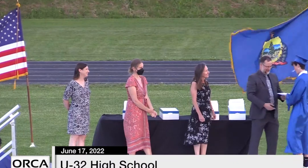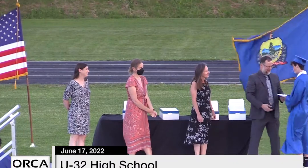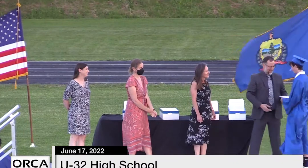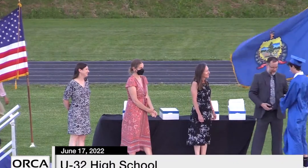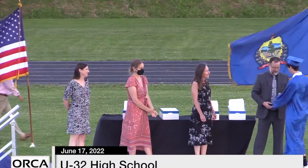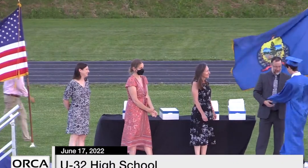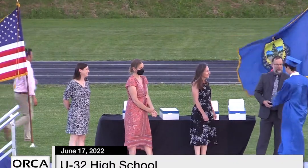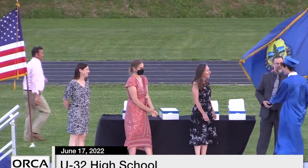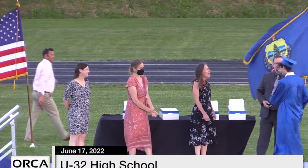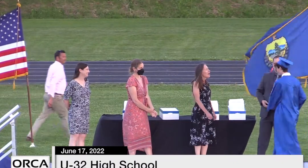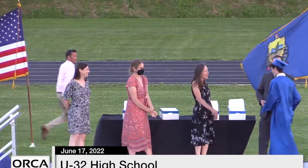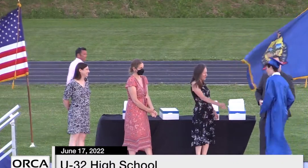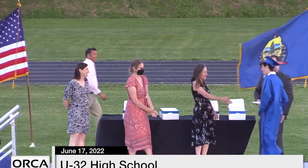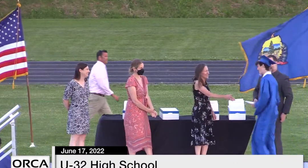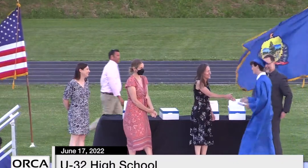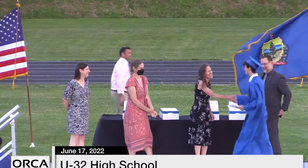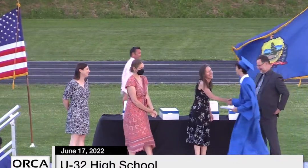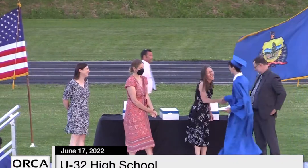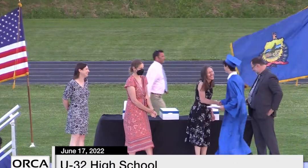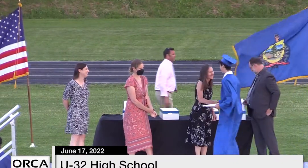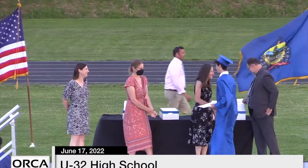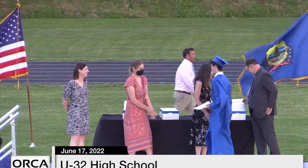Maxwell Carlos Clark.